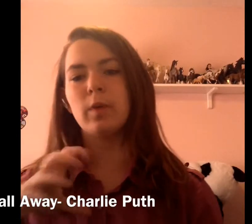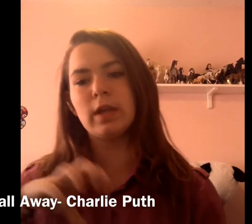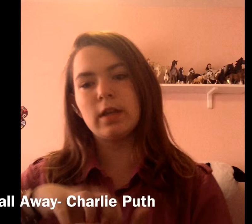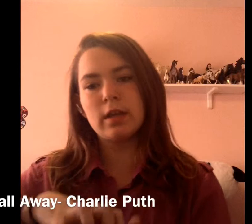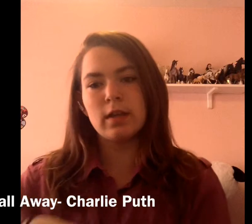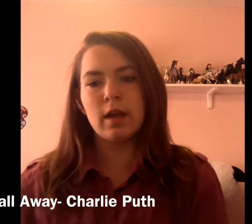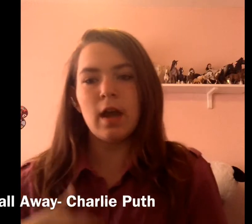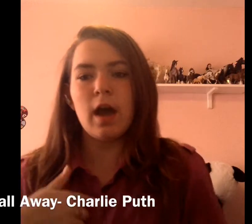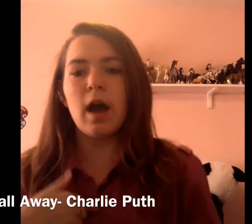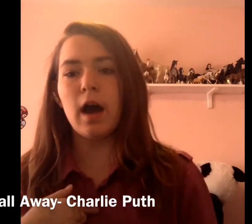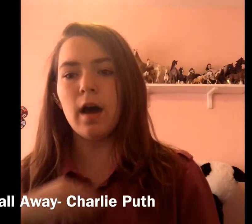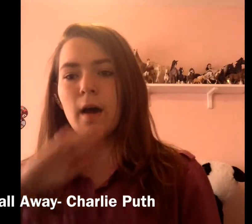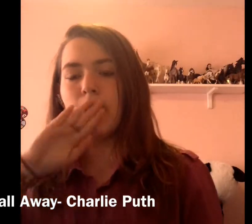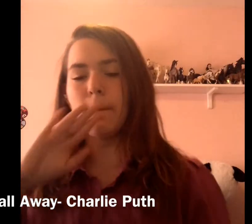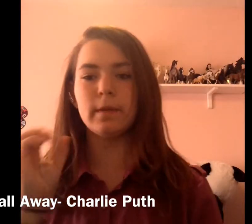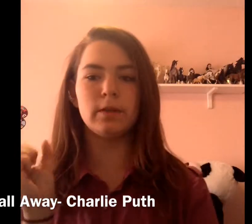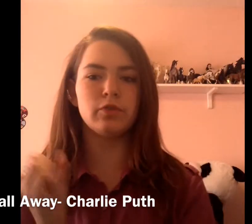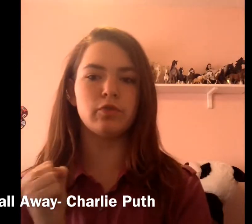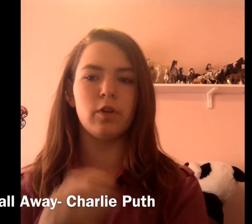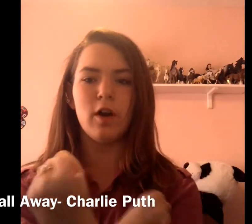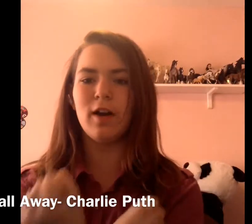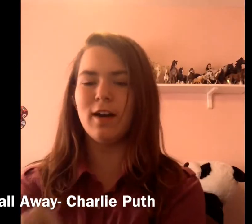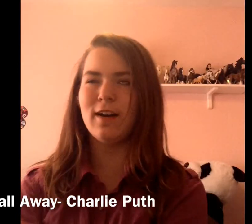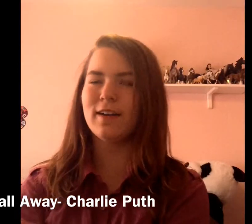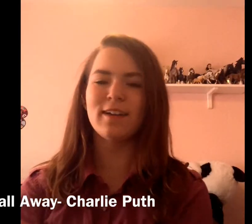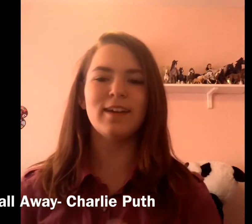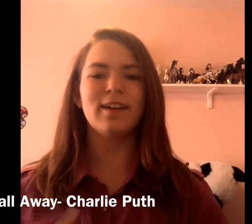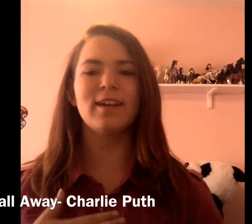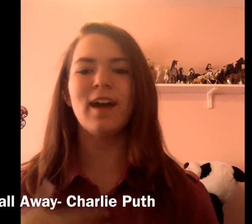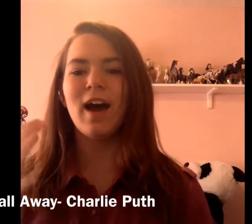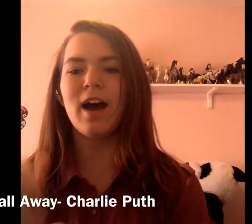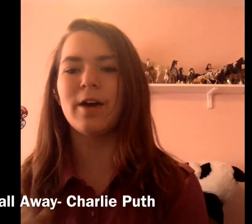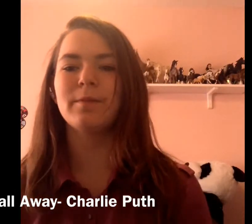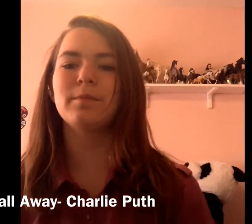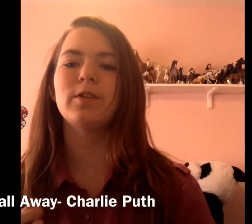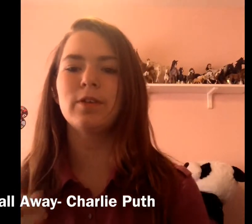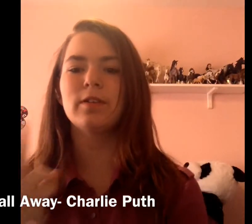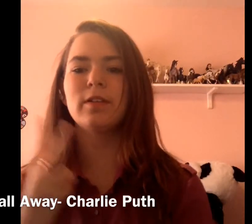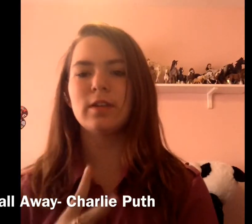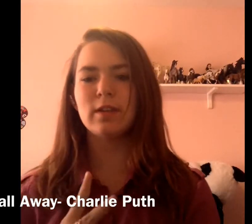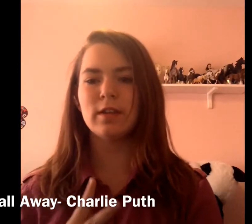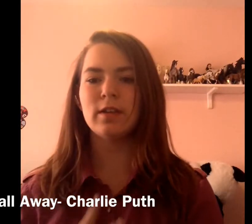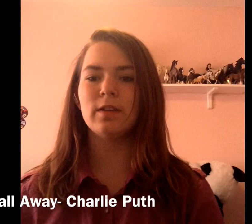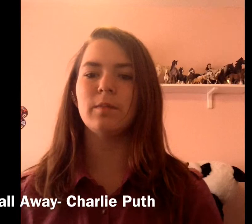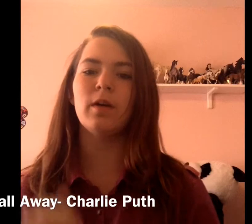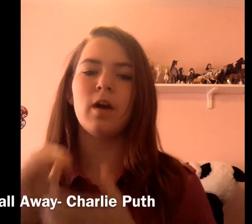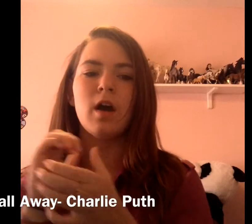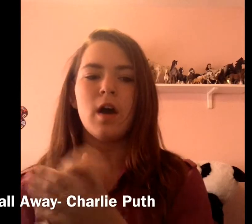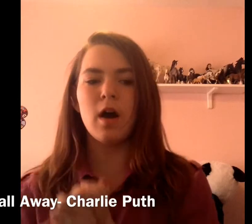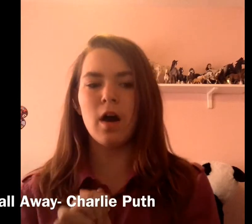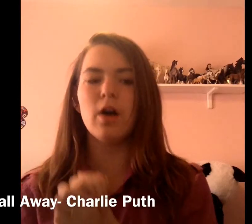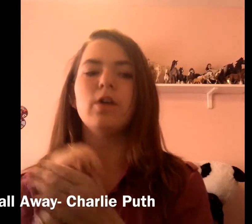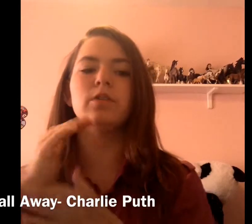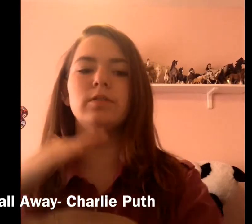weak, hold me strong I'm gonna keep holding